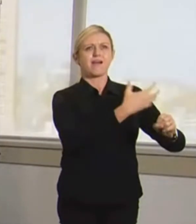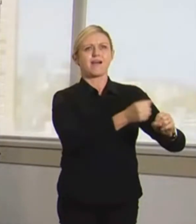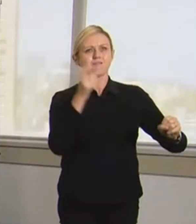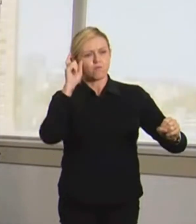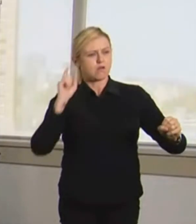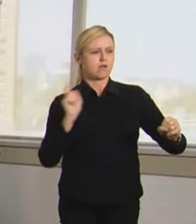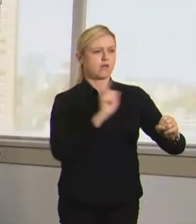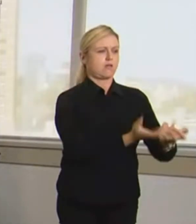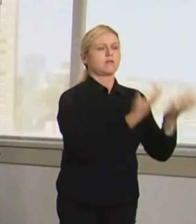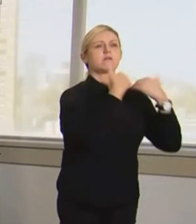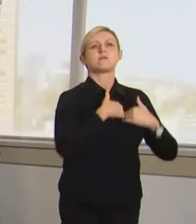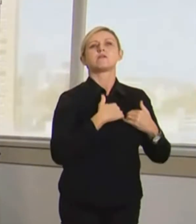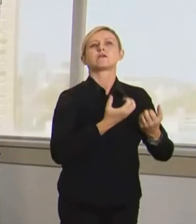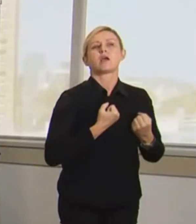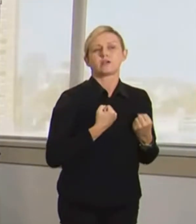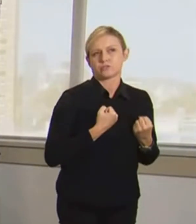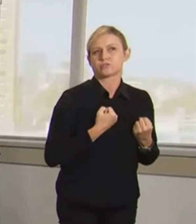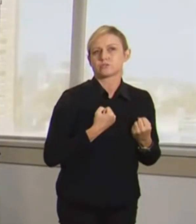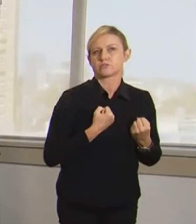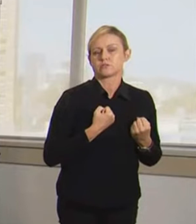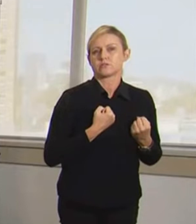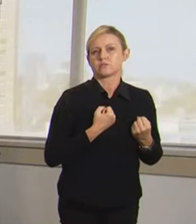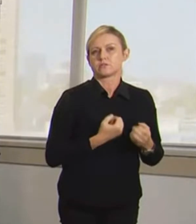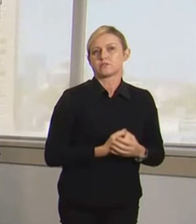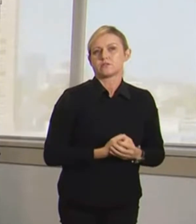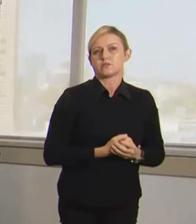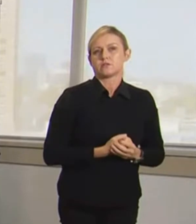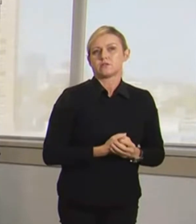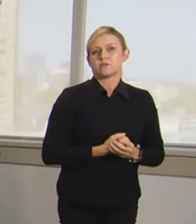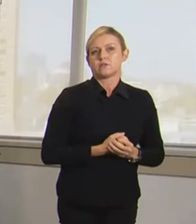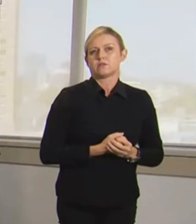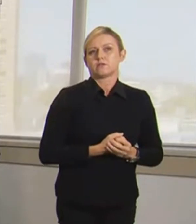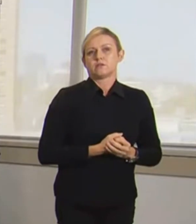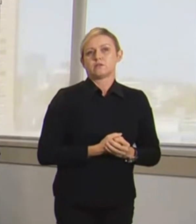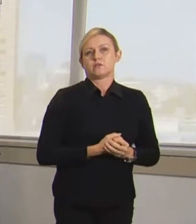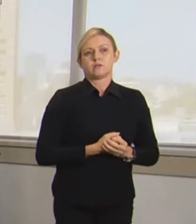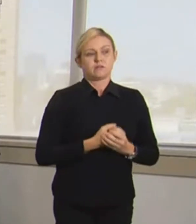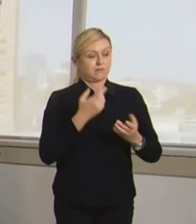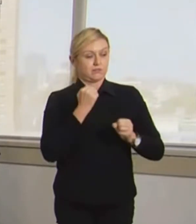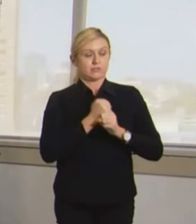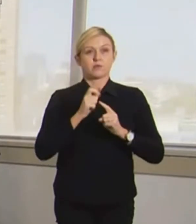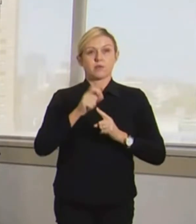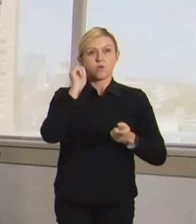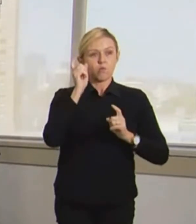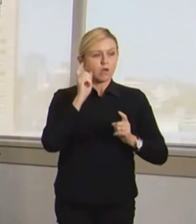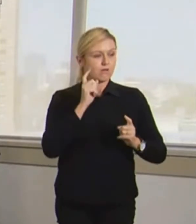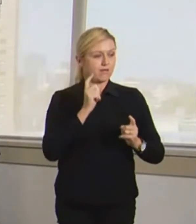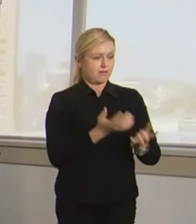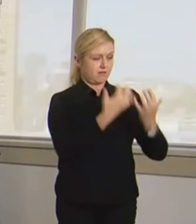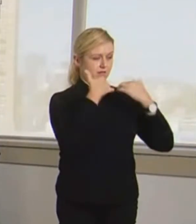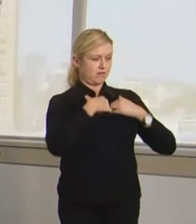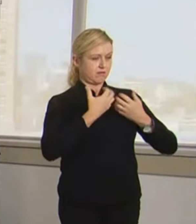of this virus and the impact, I assume, on those GPs in their capacity to treat other patients in their practices.